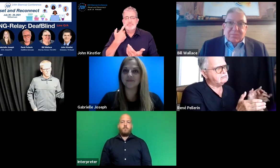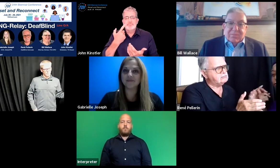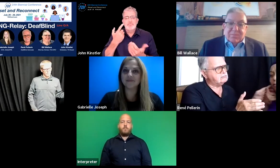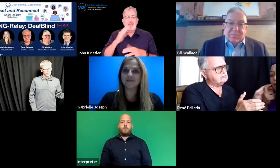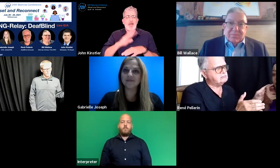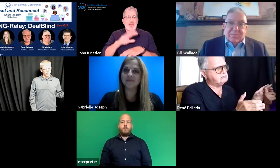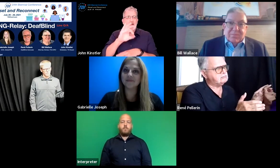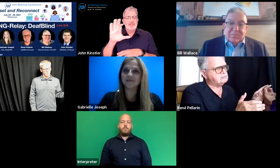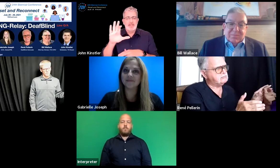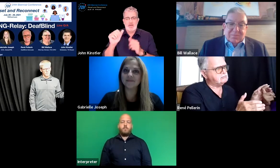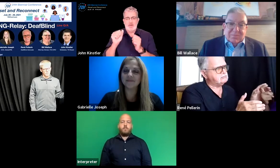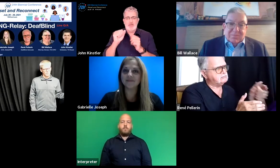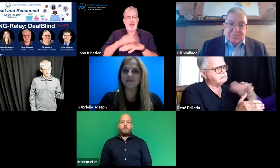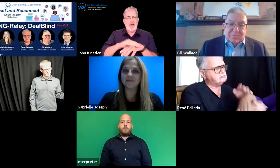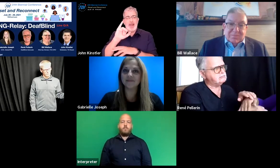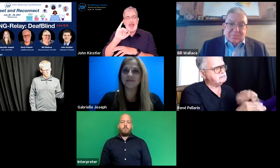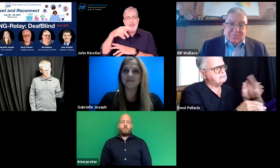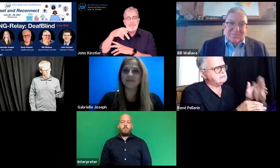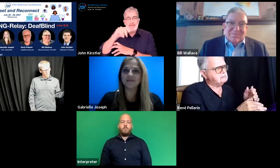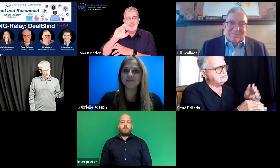Could you explain